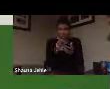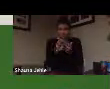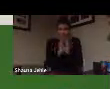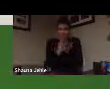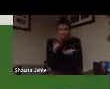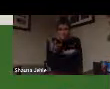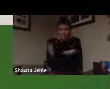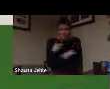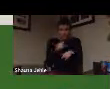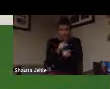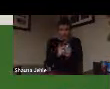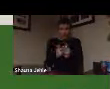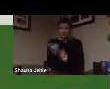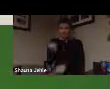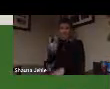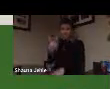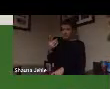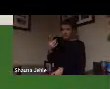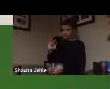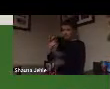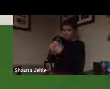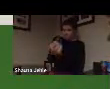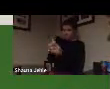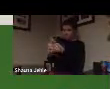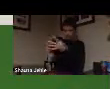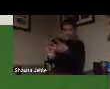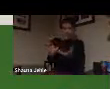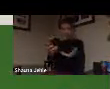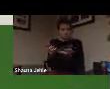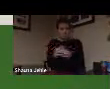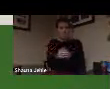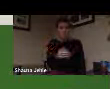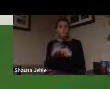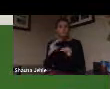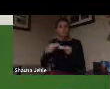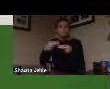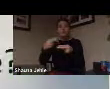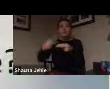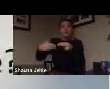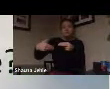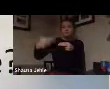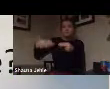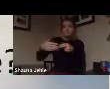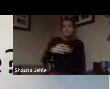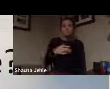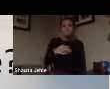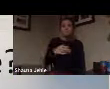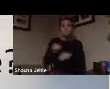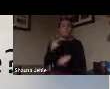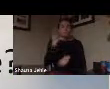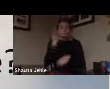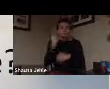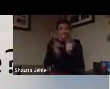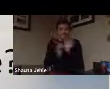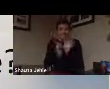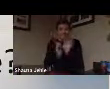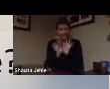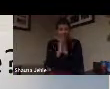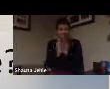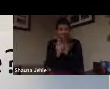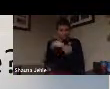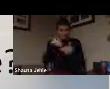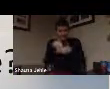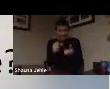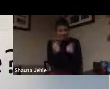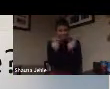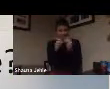needed? So on the next slide, the sign language Bible, it's in